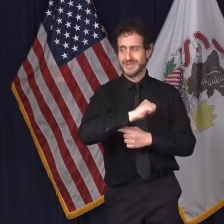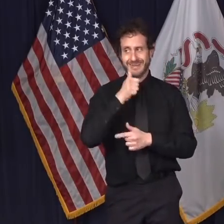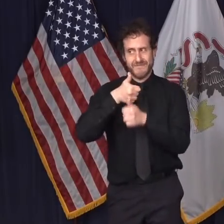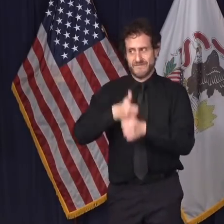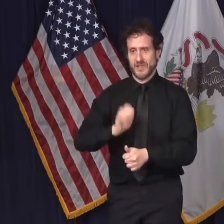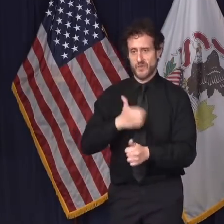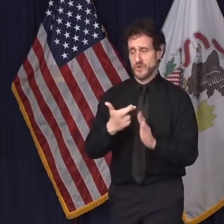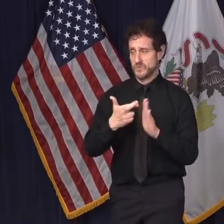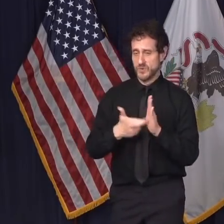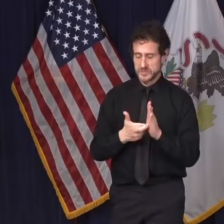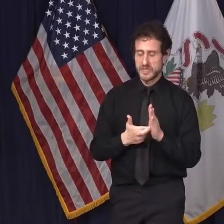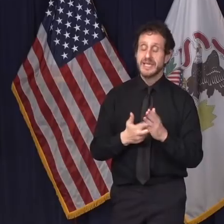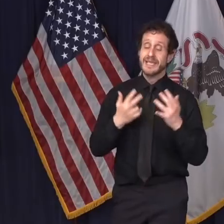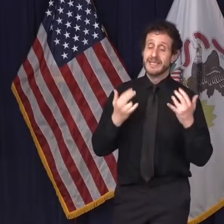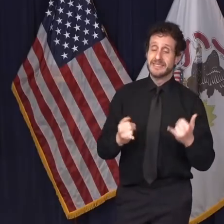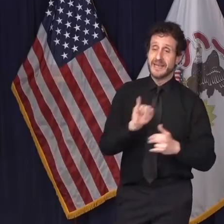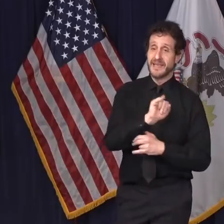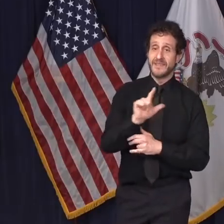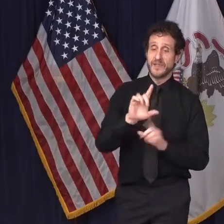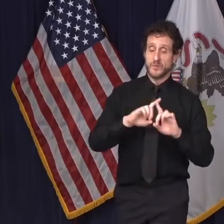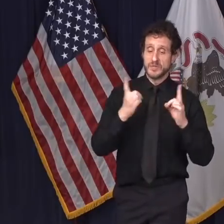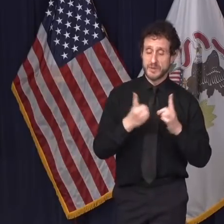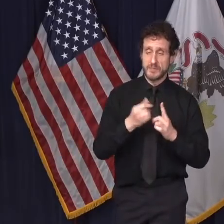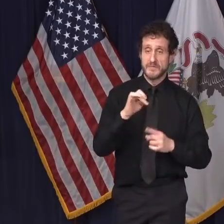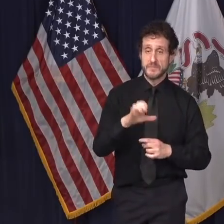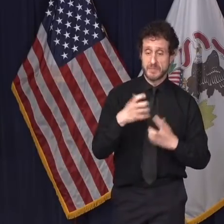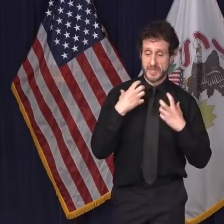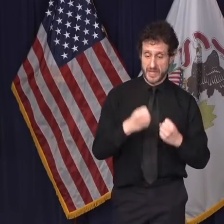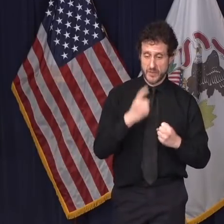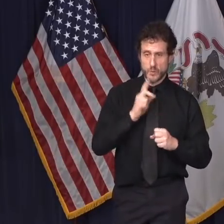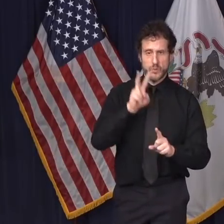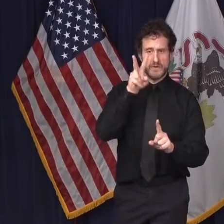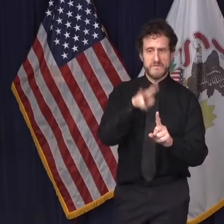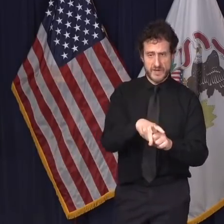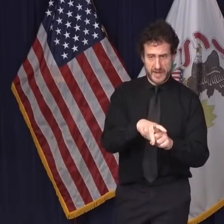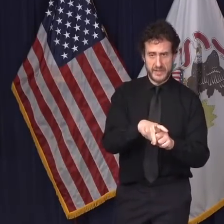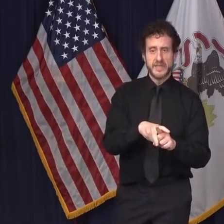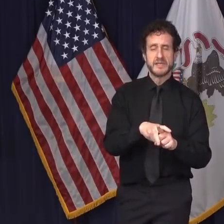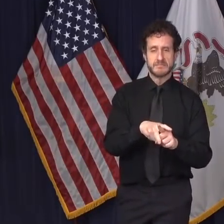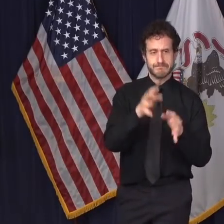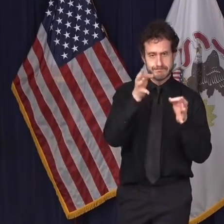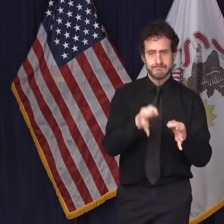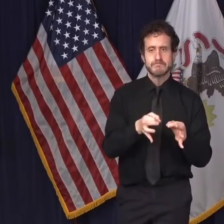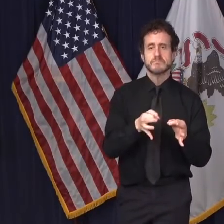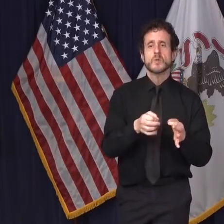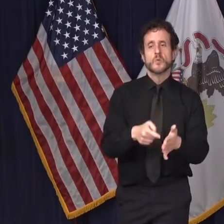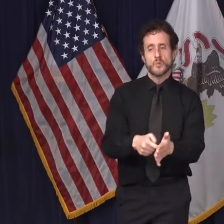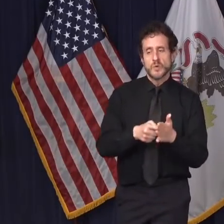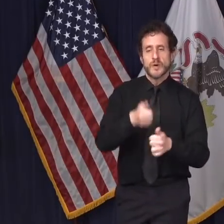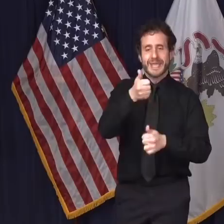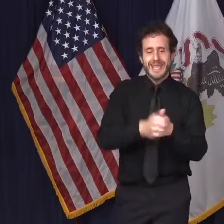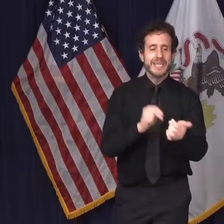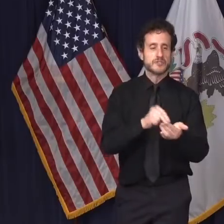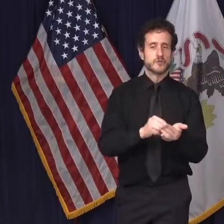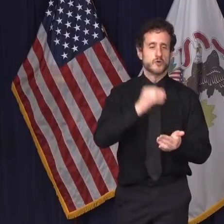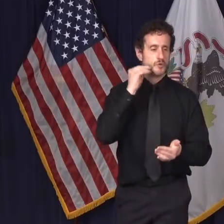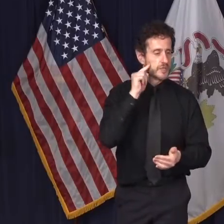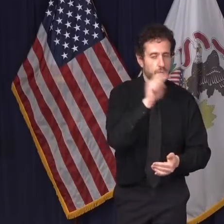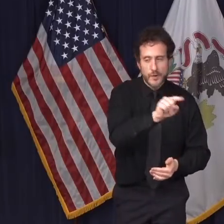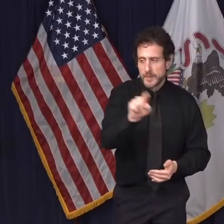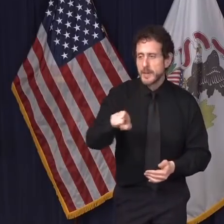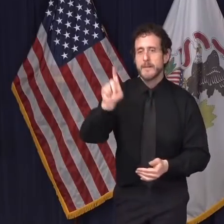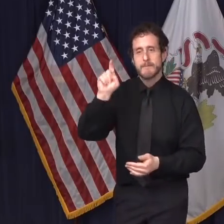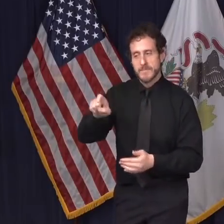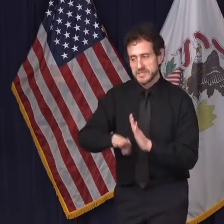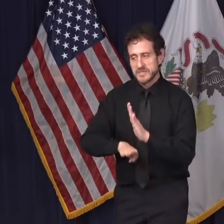is today filing a rulemaking requiring each facility to develop its